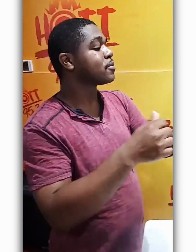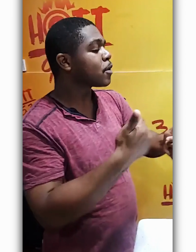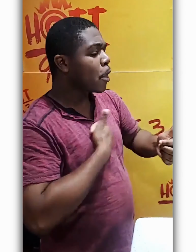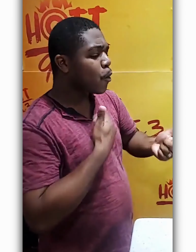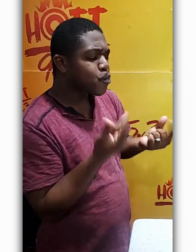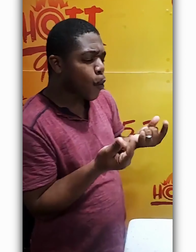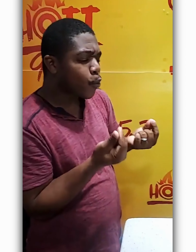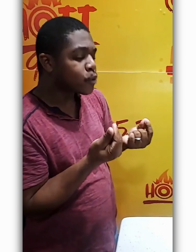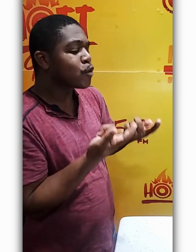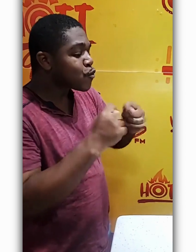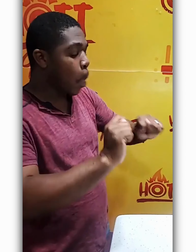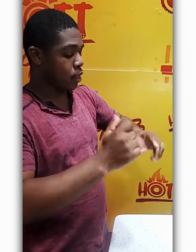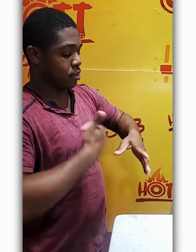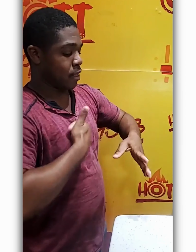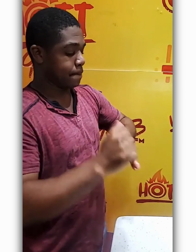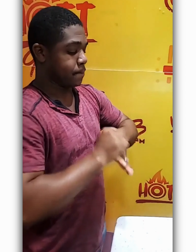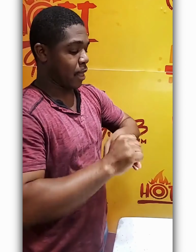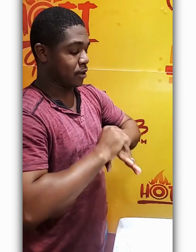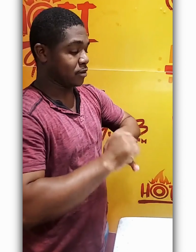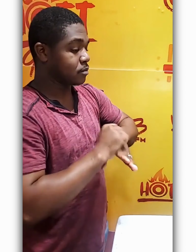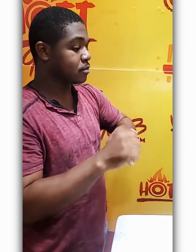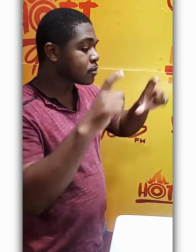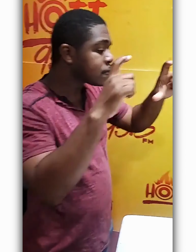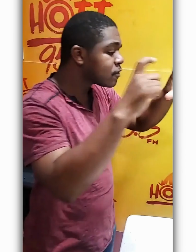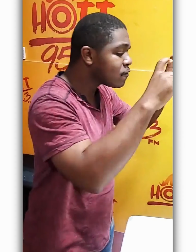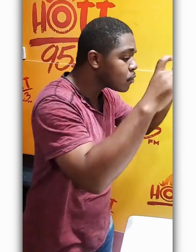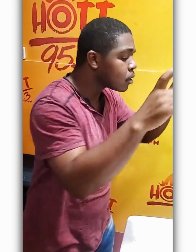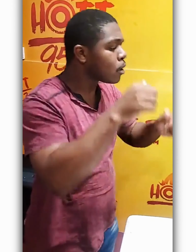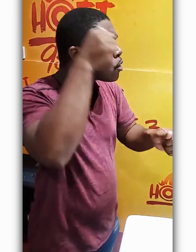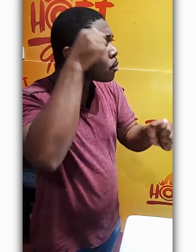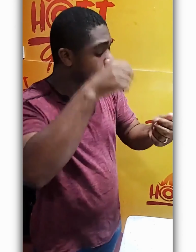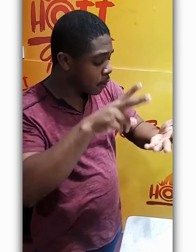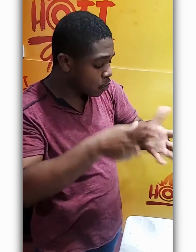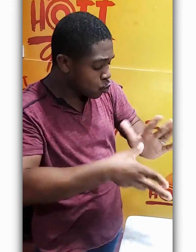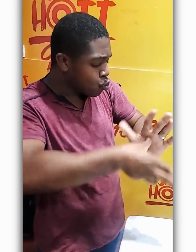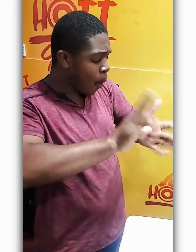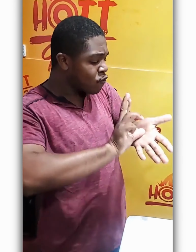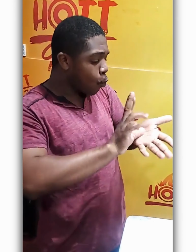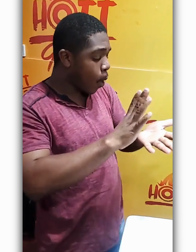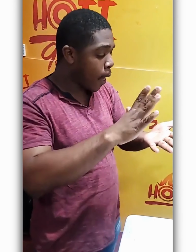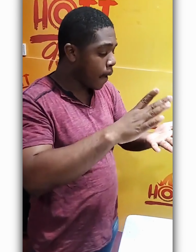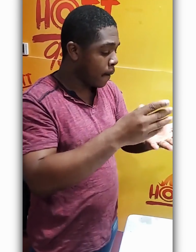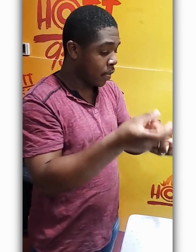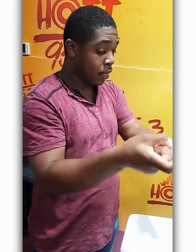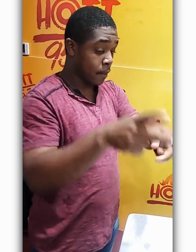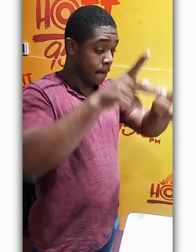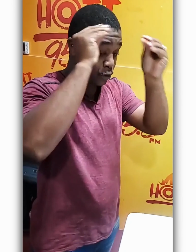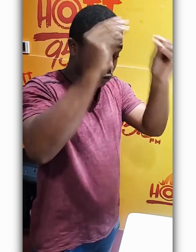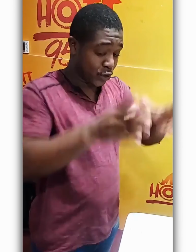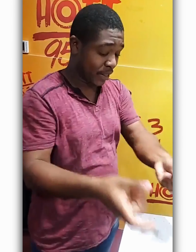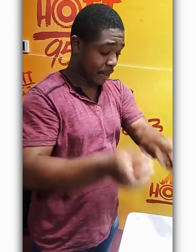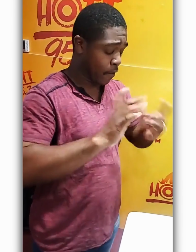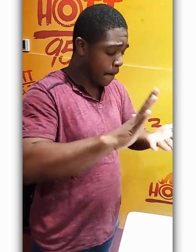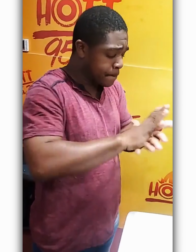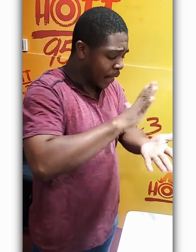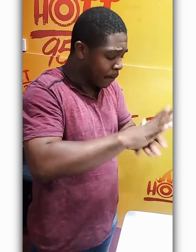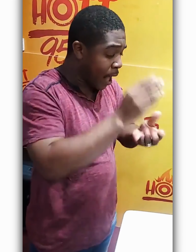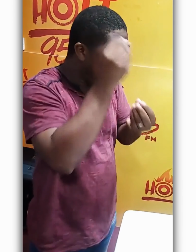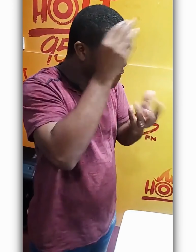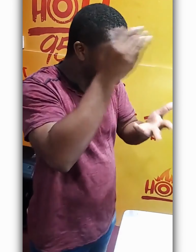I continued, and I decided for myself I am going to practice using the camera, and I will review the paper